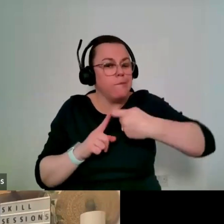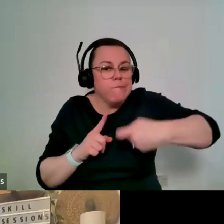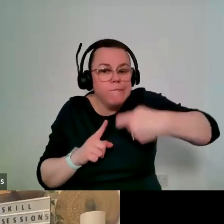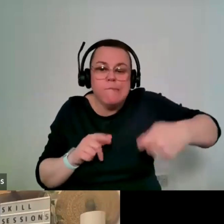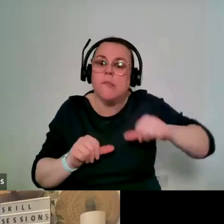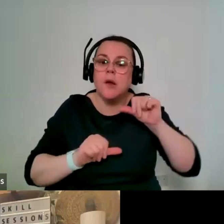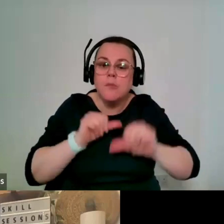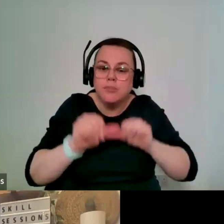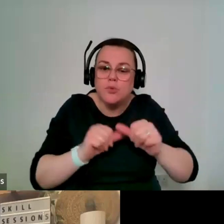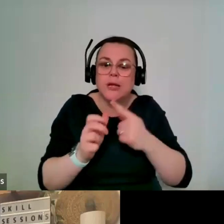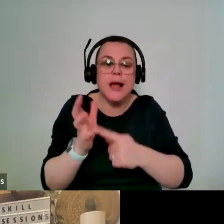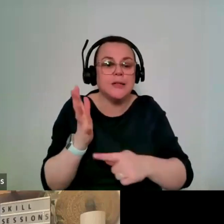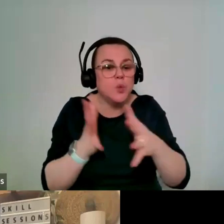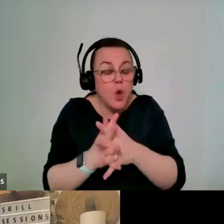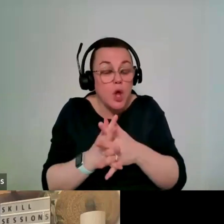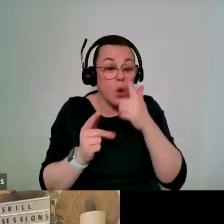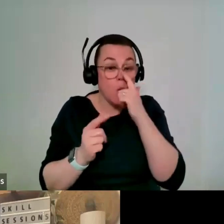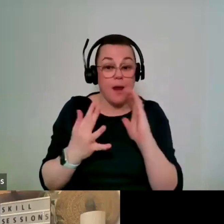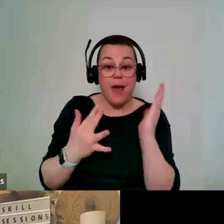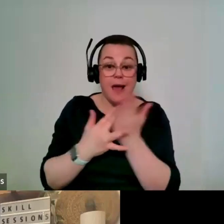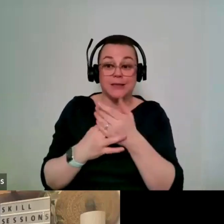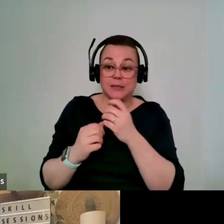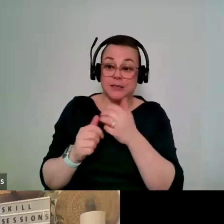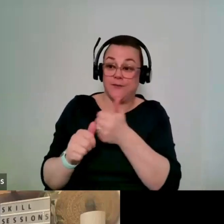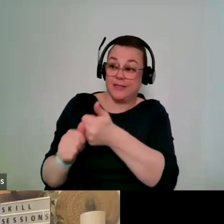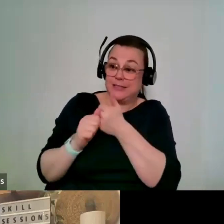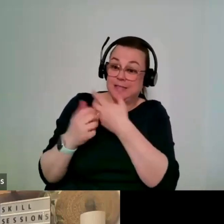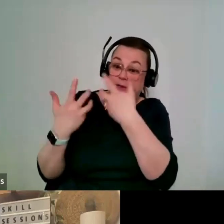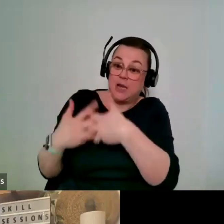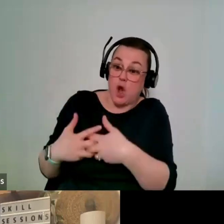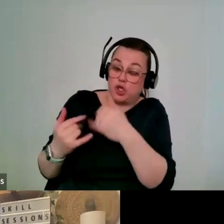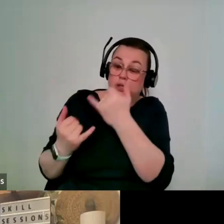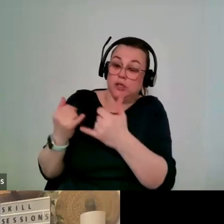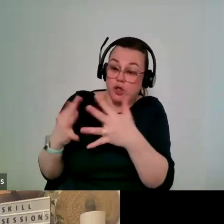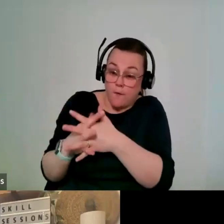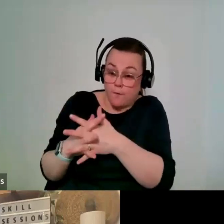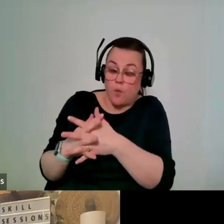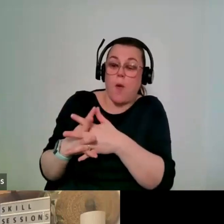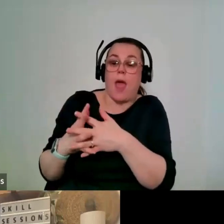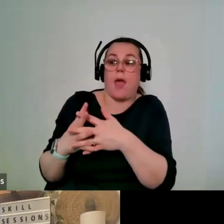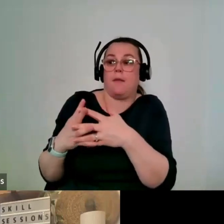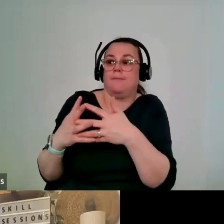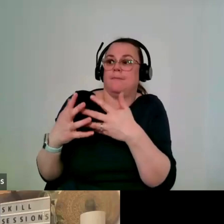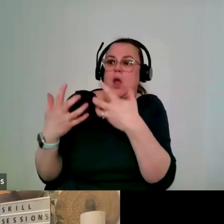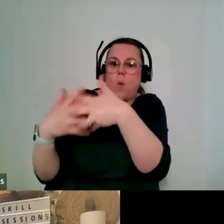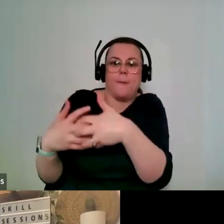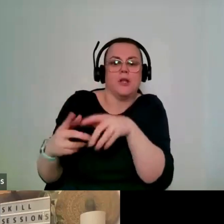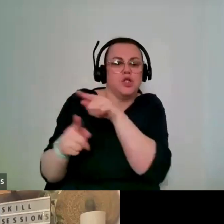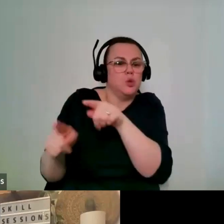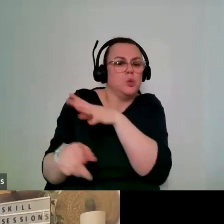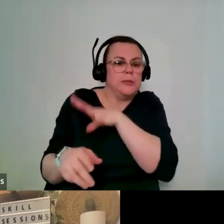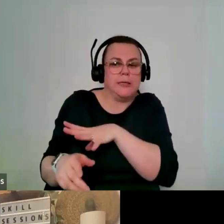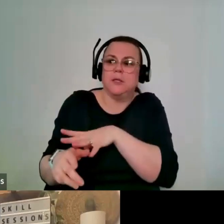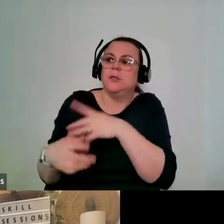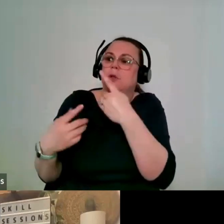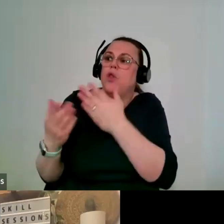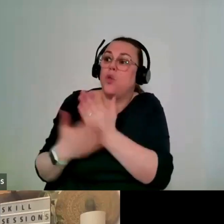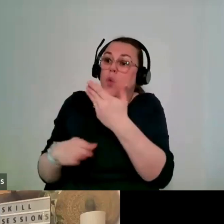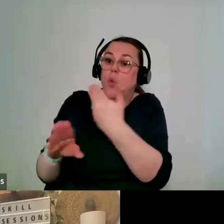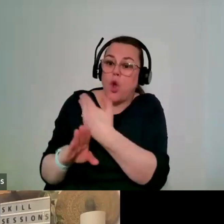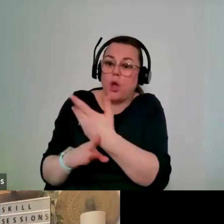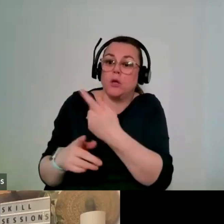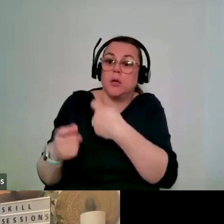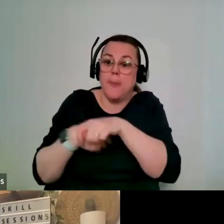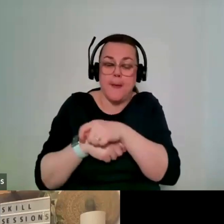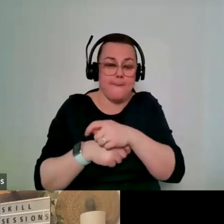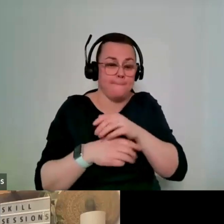Access to Work. You can get access to the assistive technology and software and hardware that you need through your work in order to be